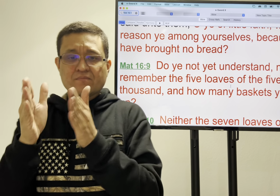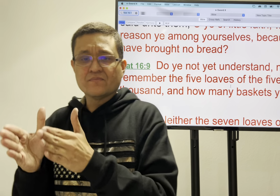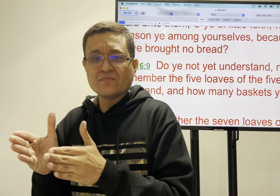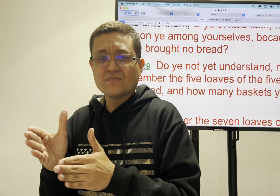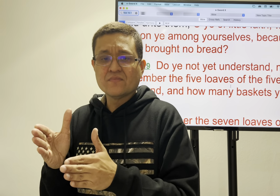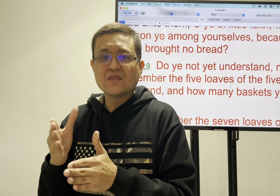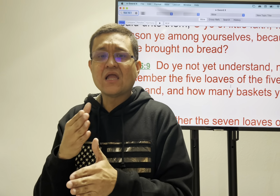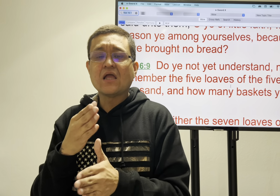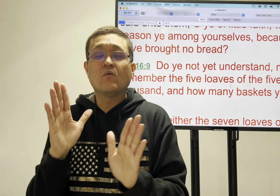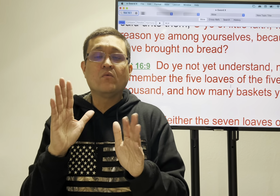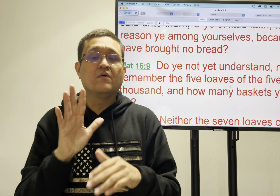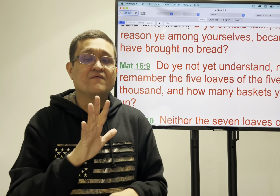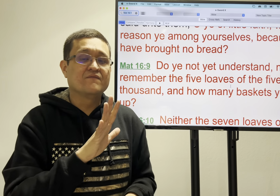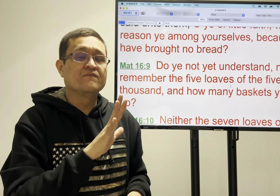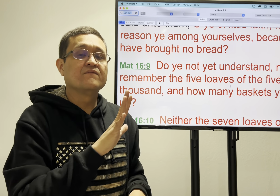5,000?